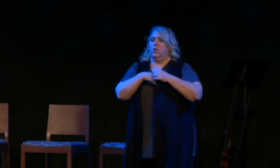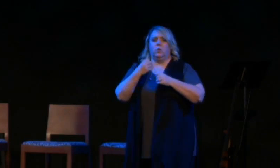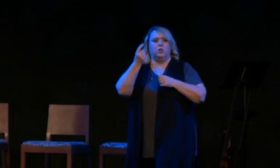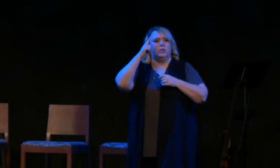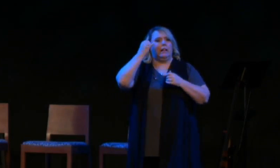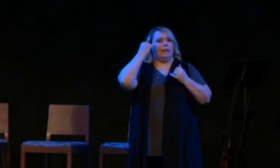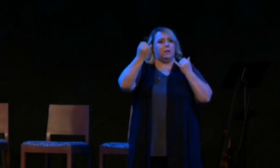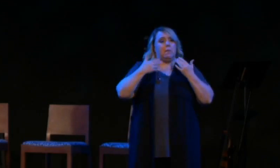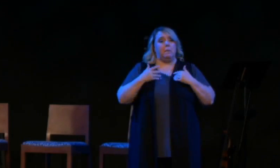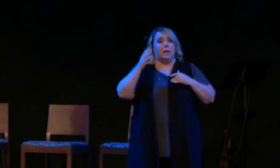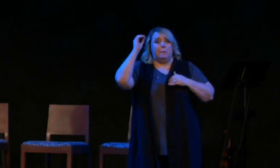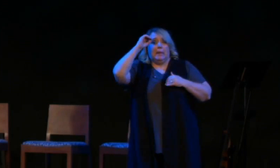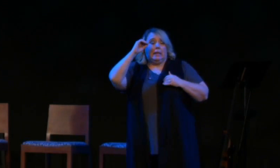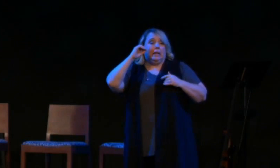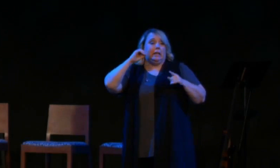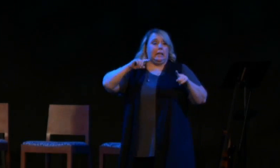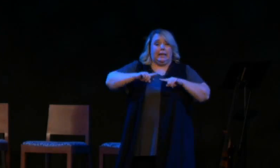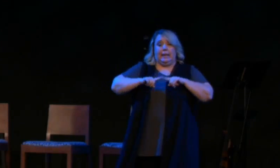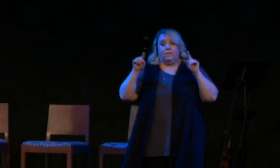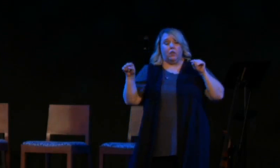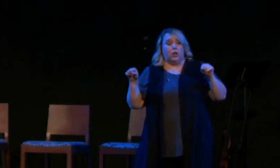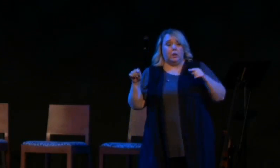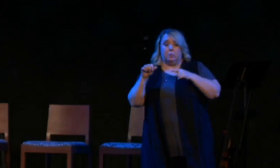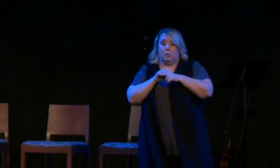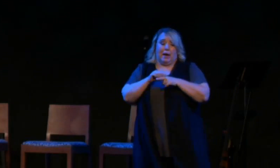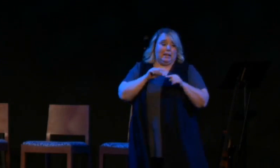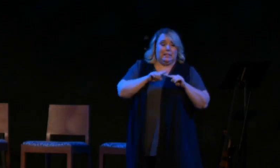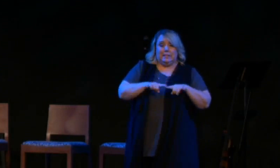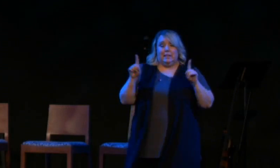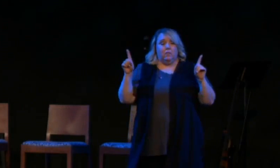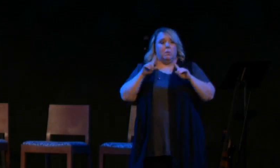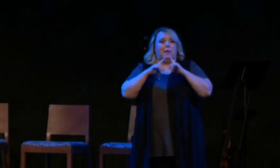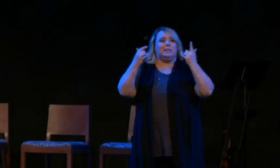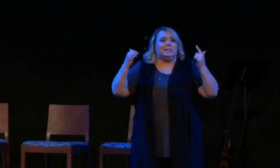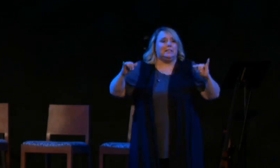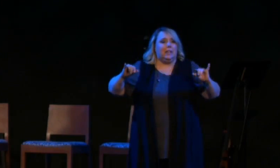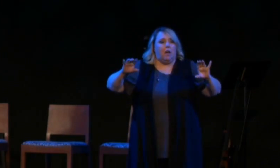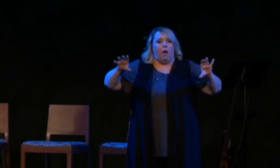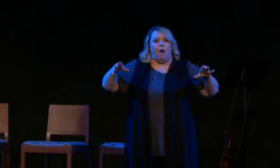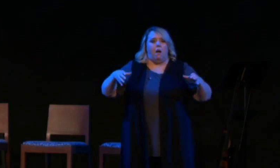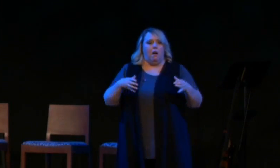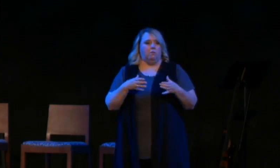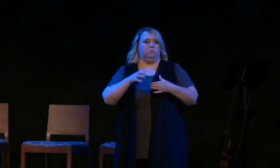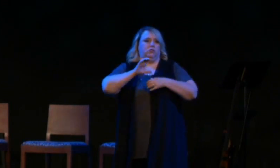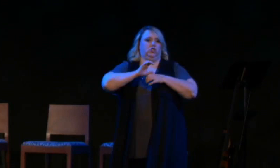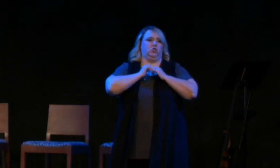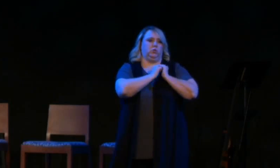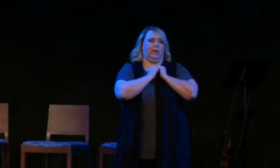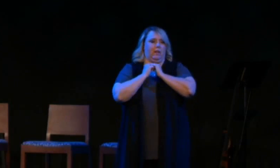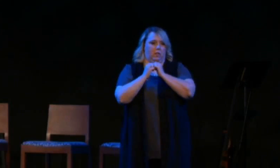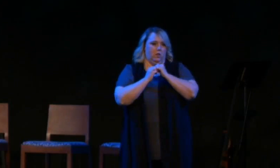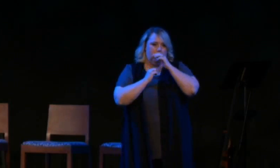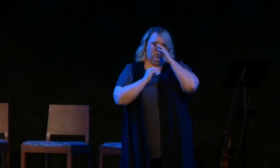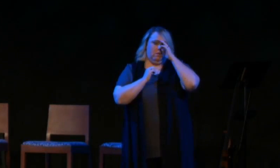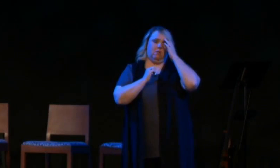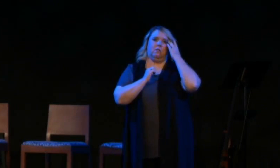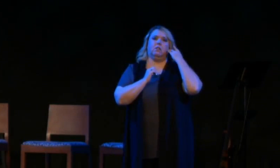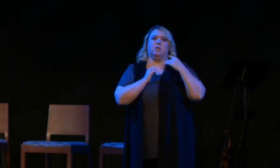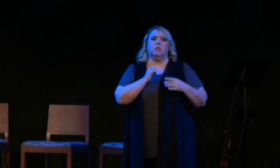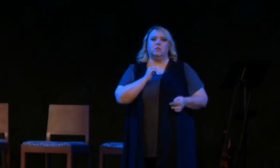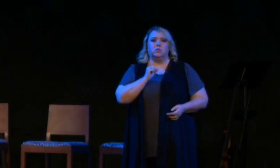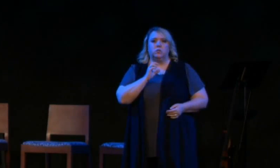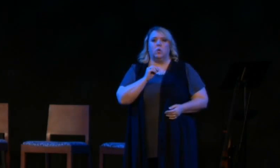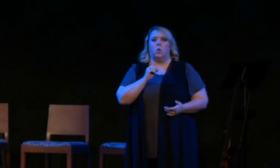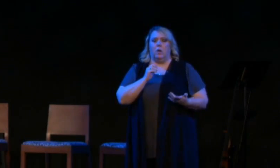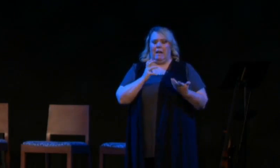have different opinions, different practices, and still be church together. And so contextual differentiation is hard to say,